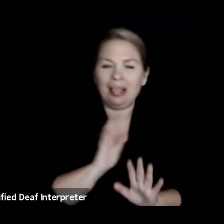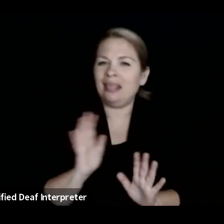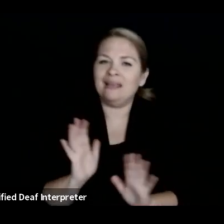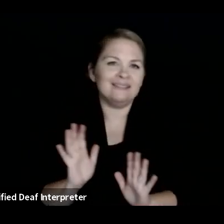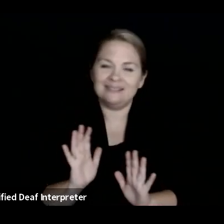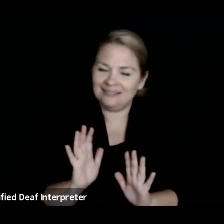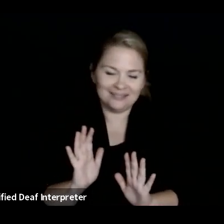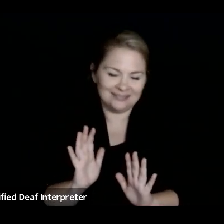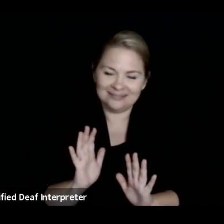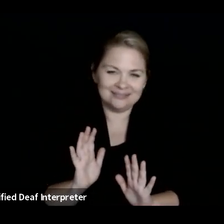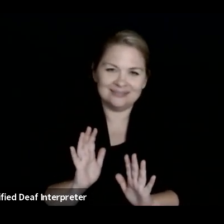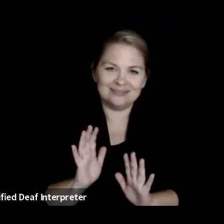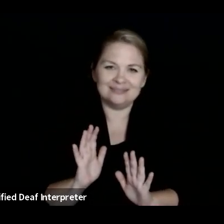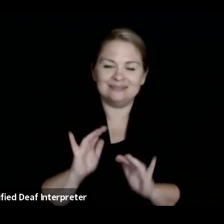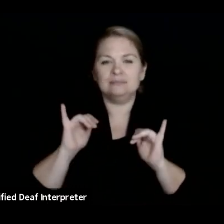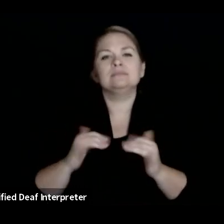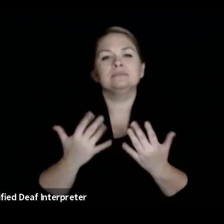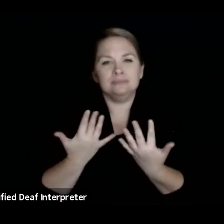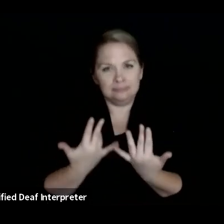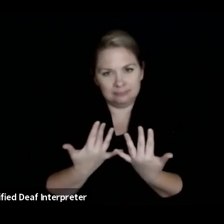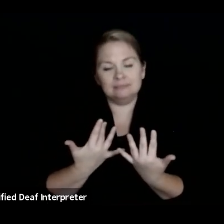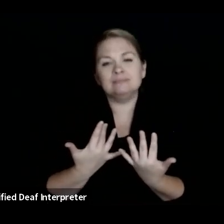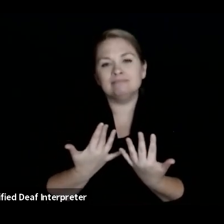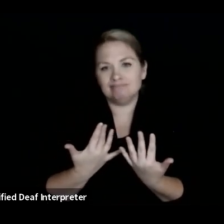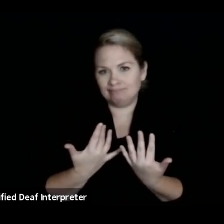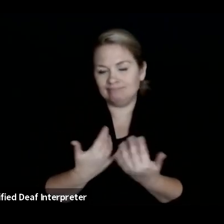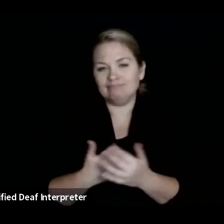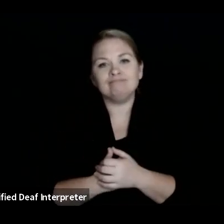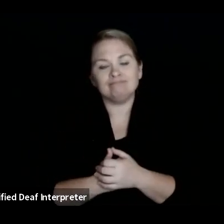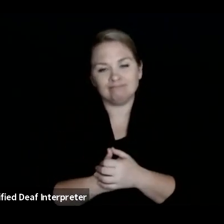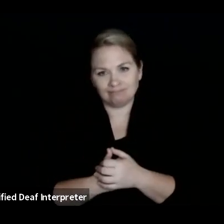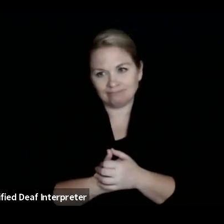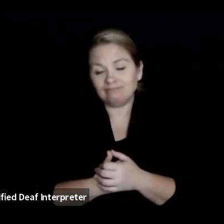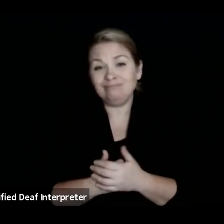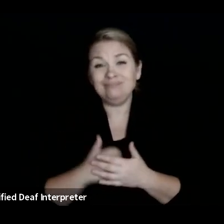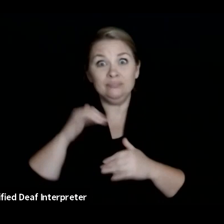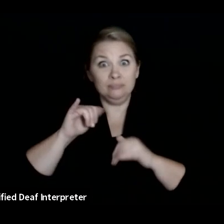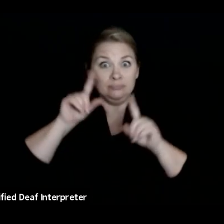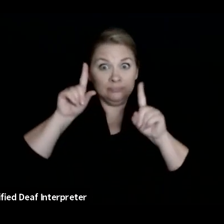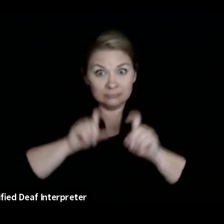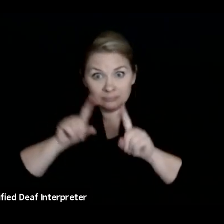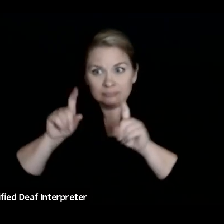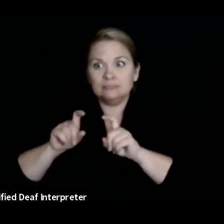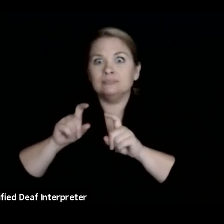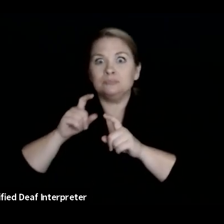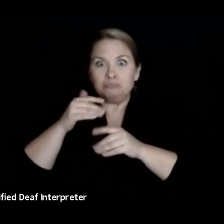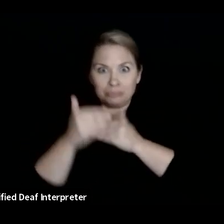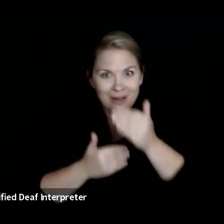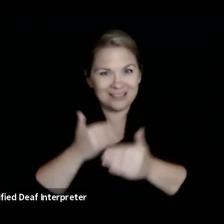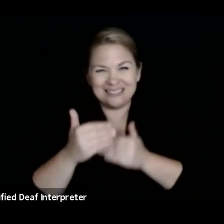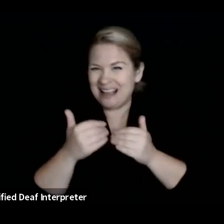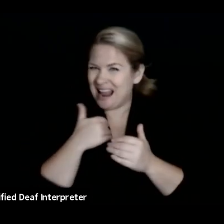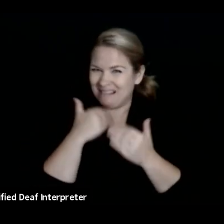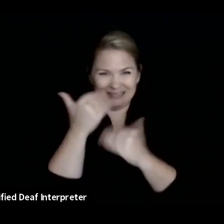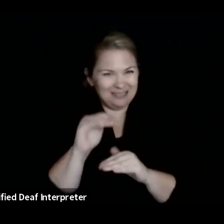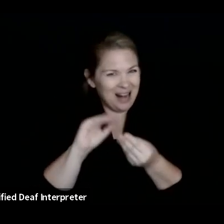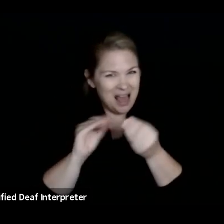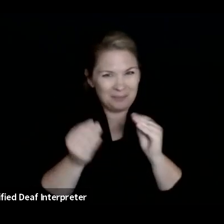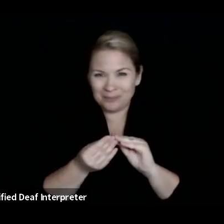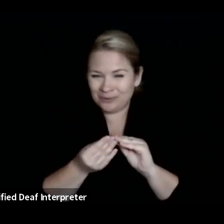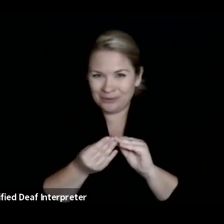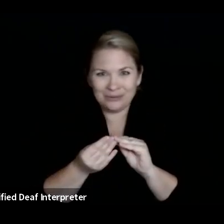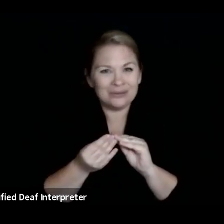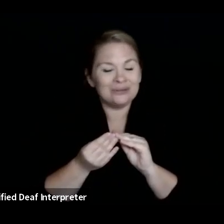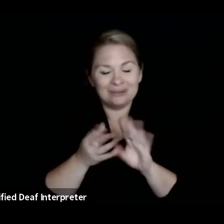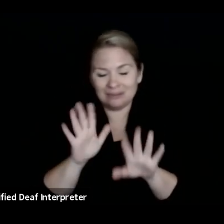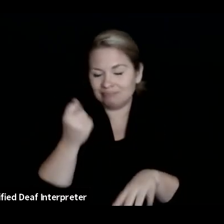capacity for testing, and so we want people to obviously get their results back as quickly as possible. And we